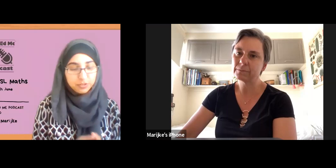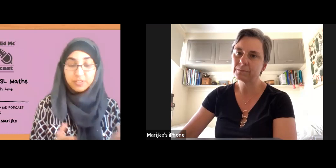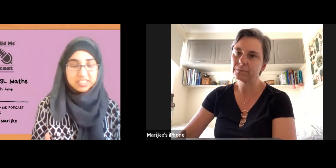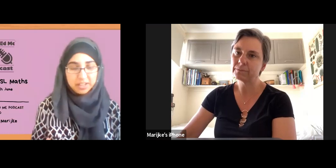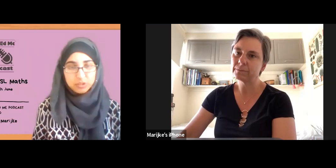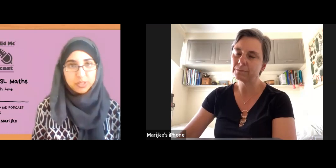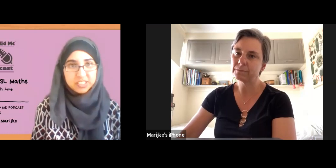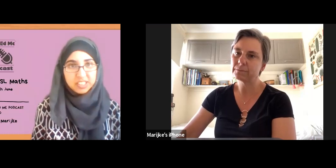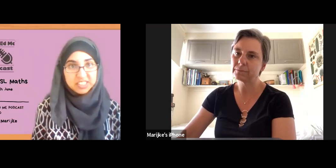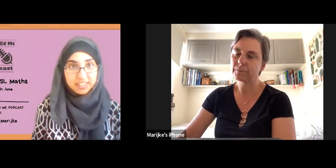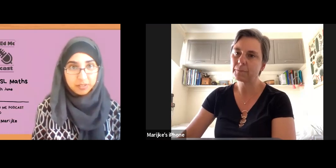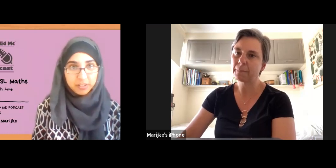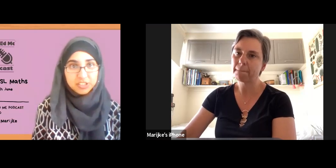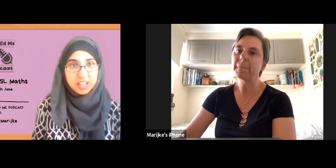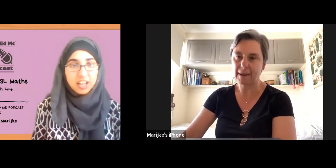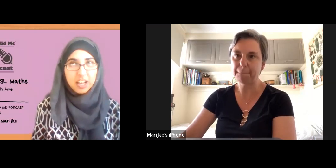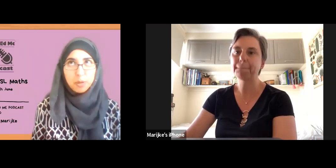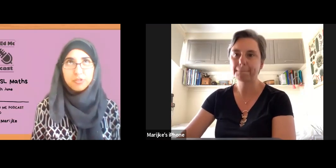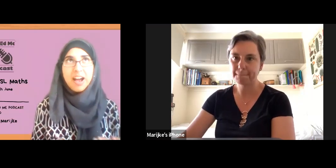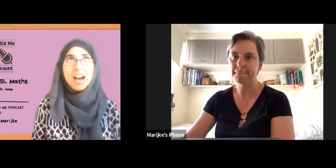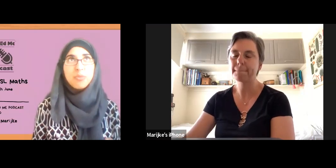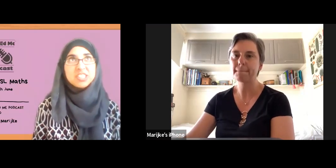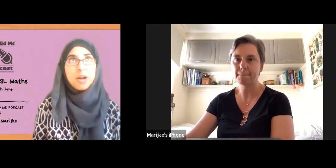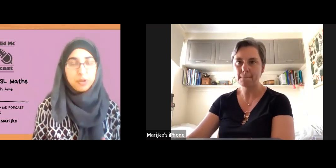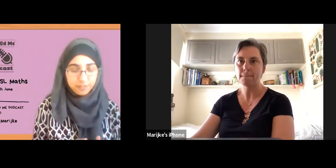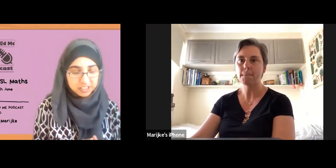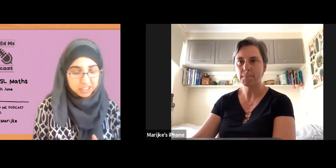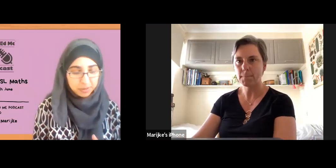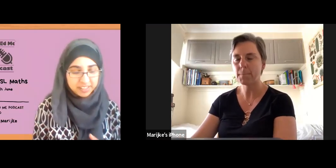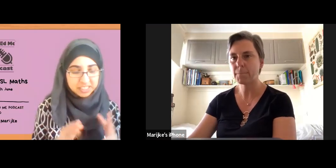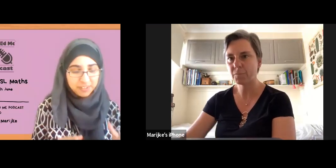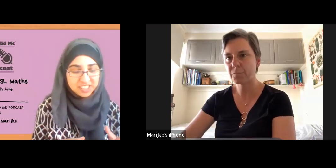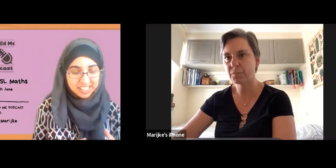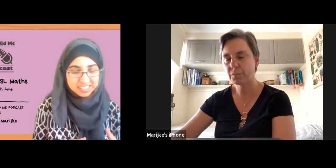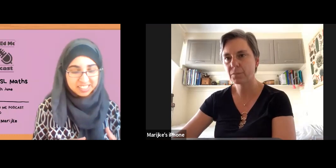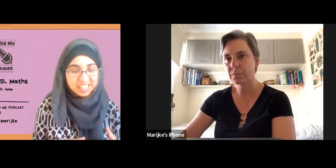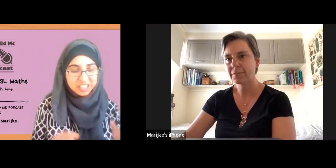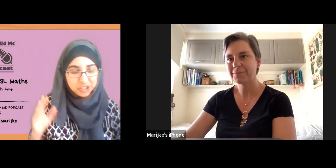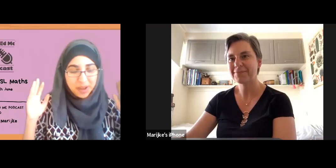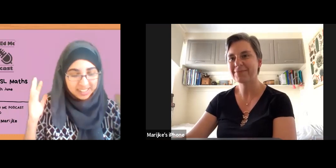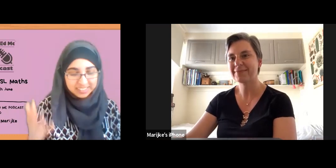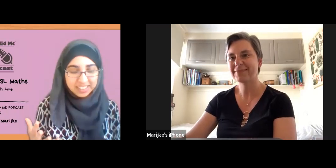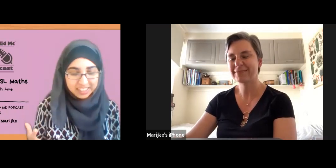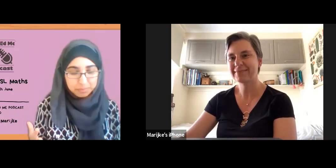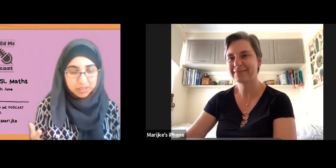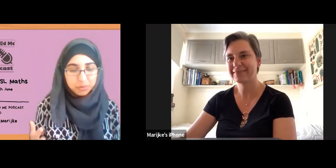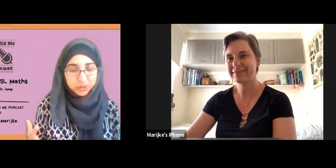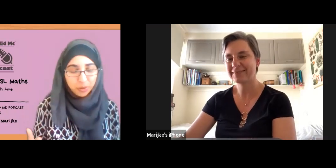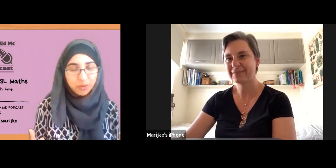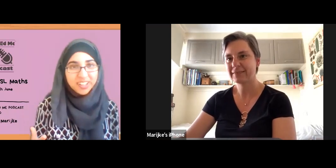first language was a sign language. Yeah. So how was that with your first experience? Because I'm fascinated, because you hadn't heard people talk,